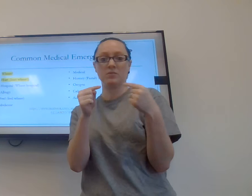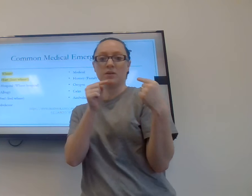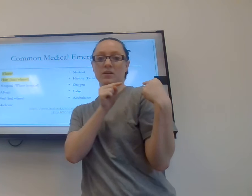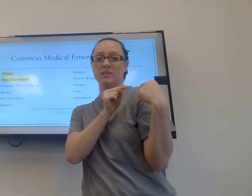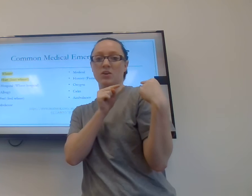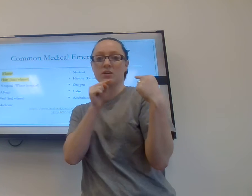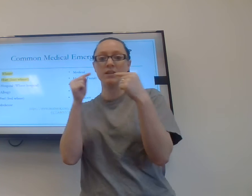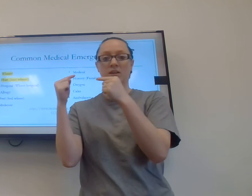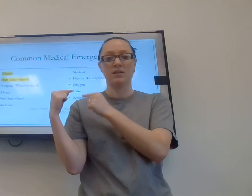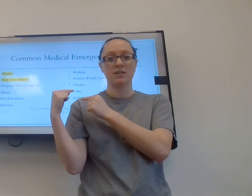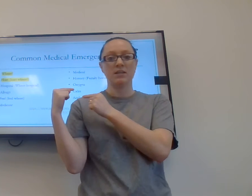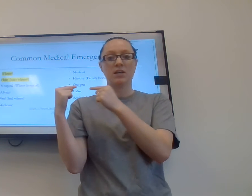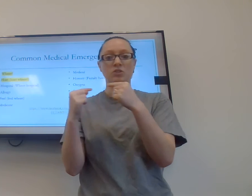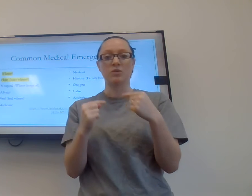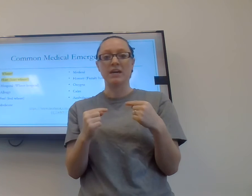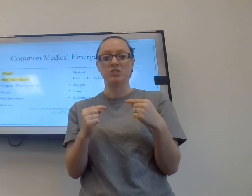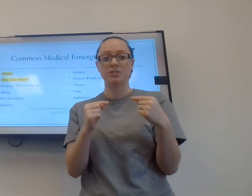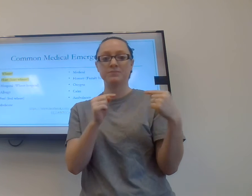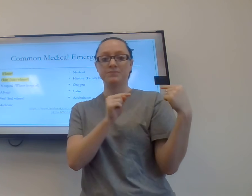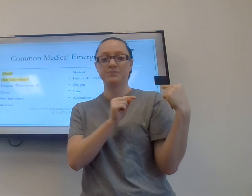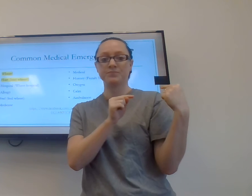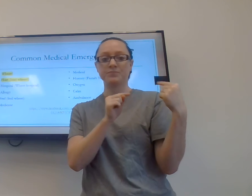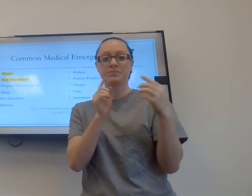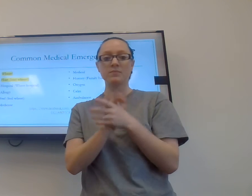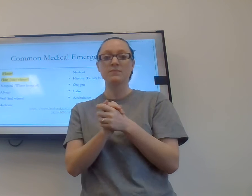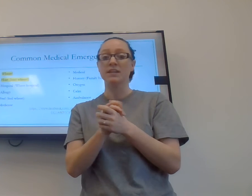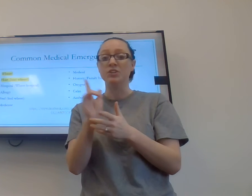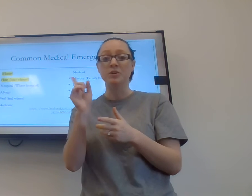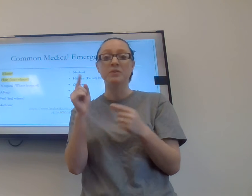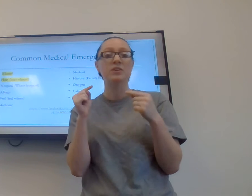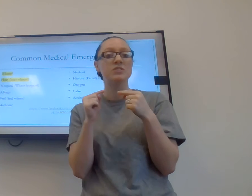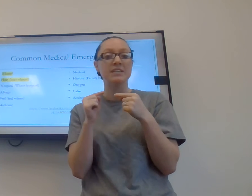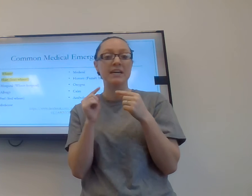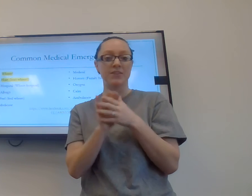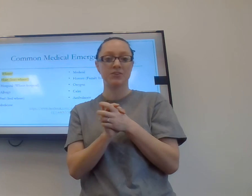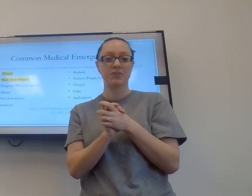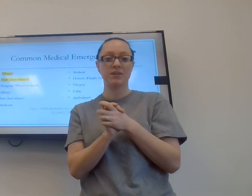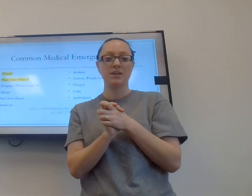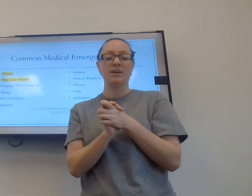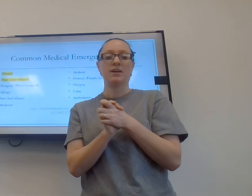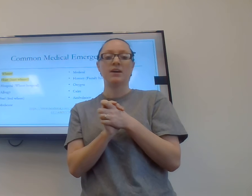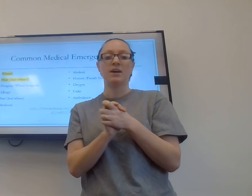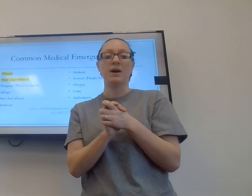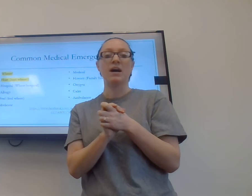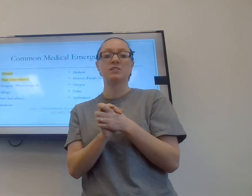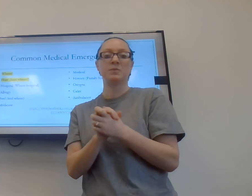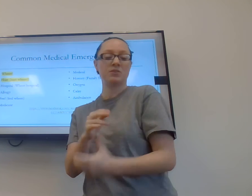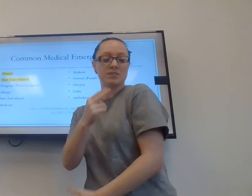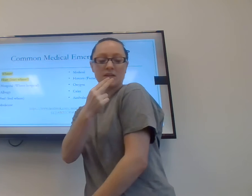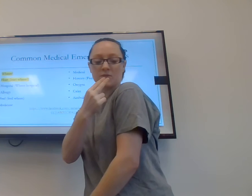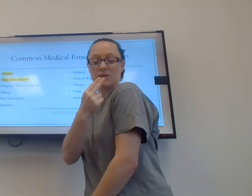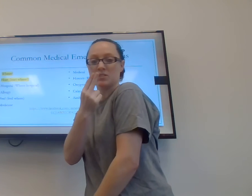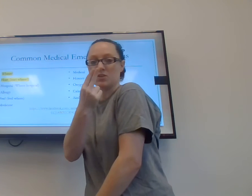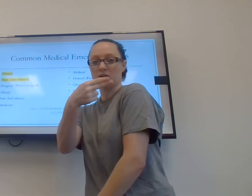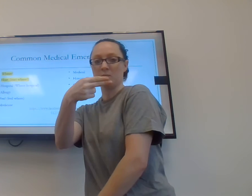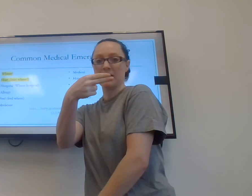where it's hurt in a location, and you can put those together. Hospital is another one, so you're going to make an